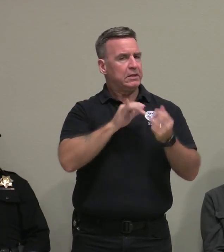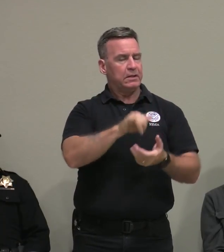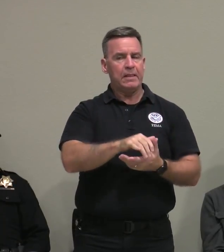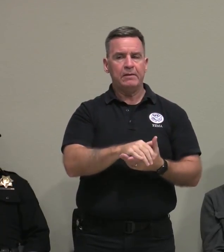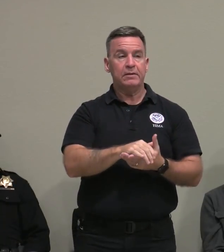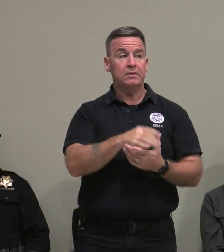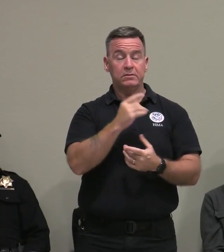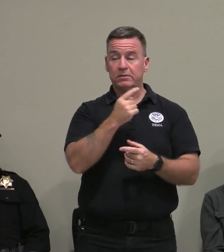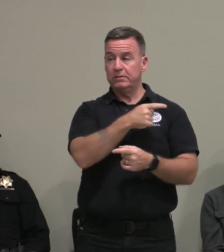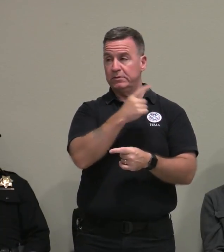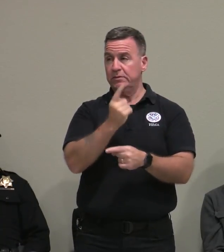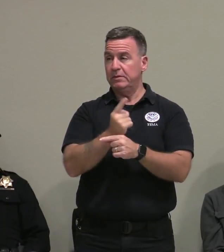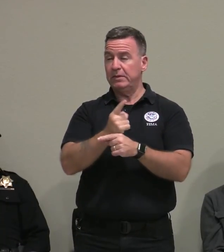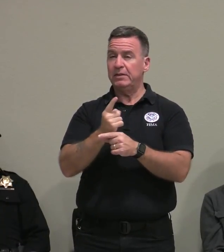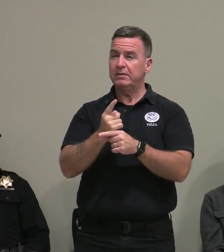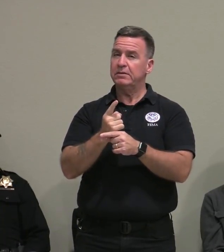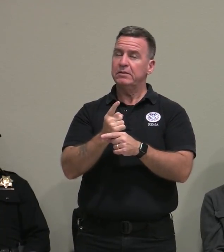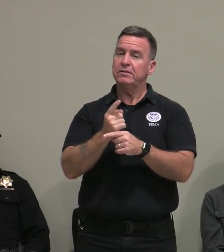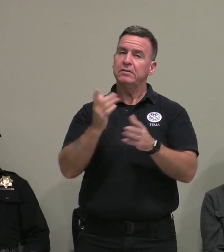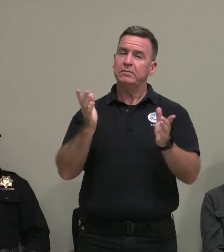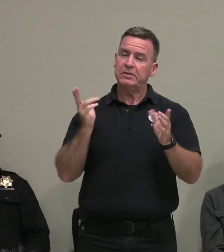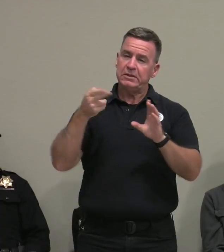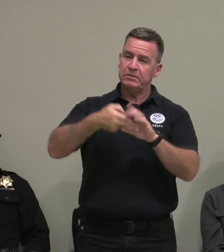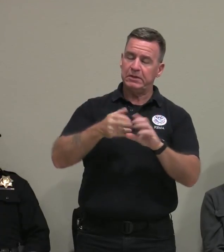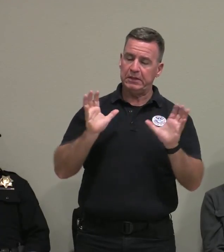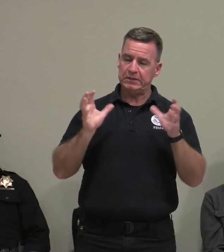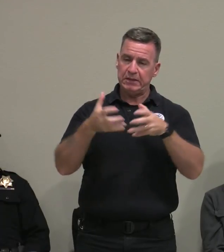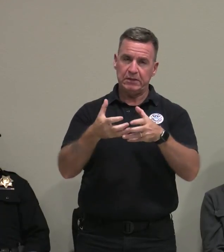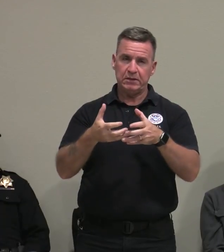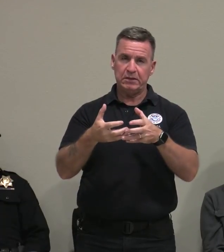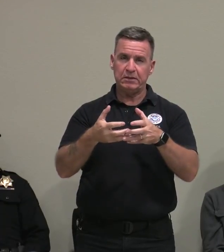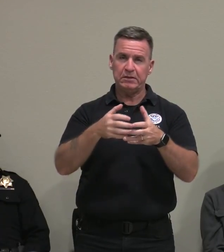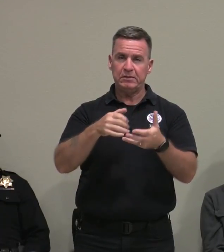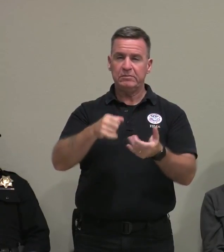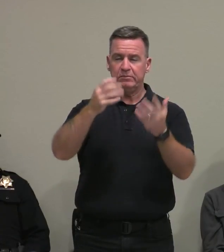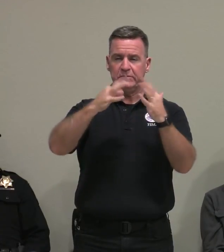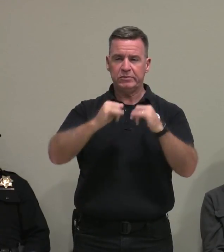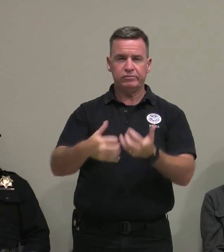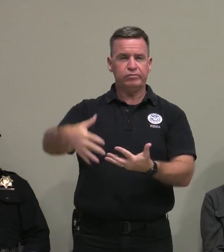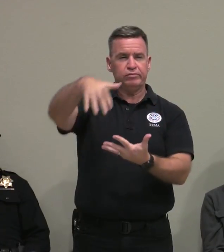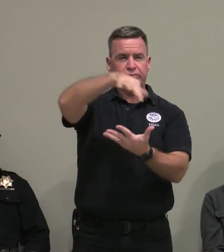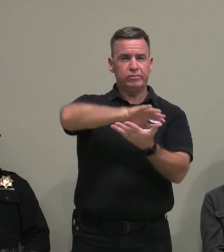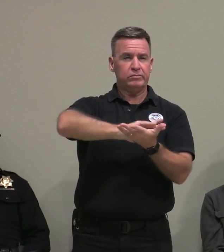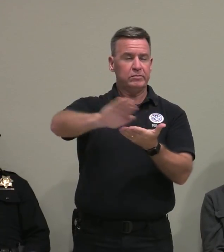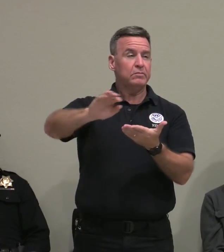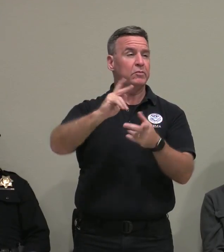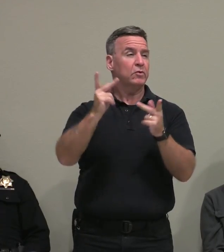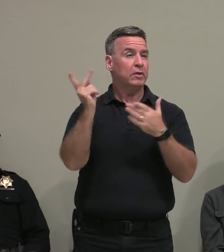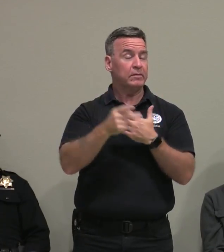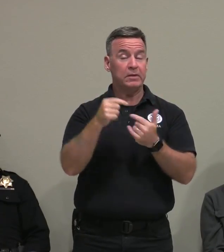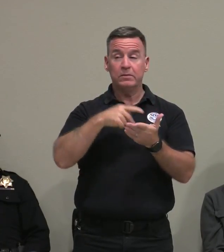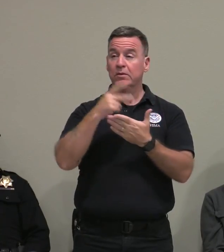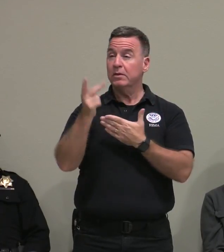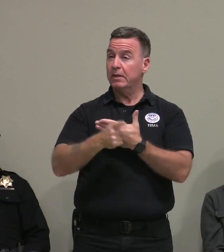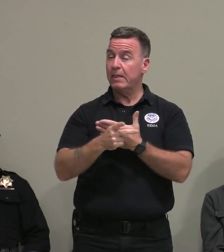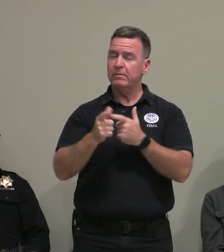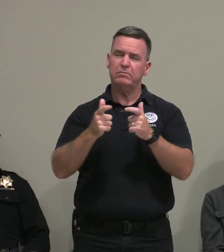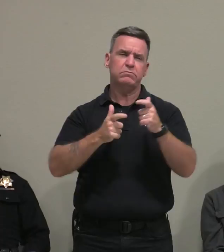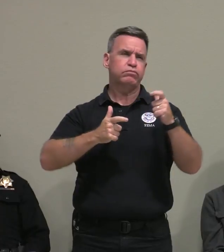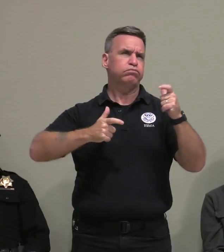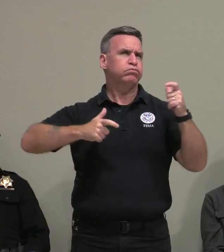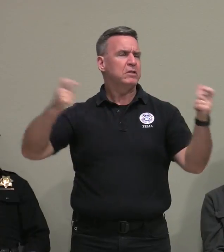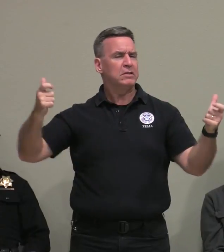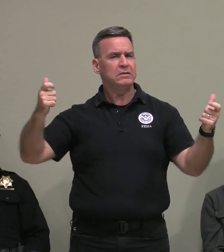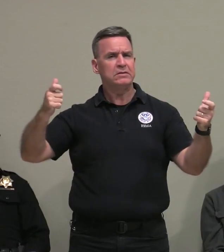participating in a consolidated debris program. First of all, this debris program is going to be the largest